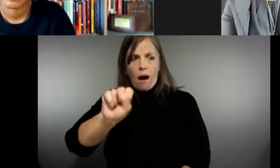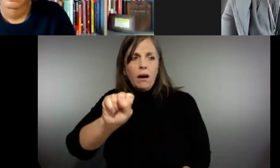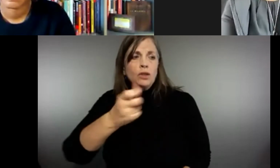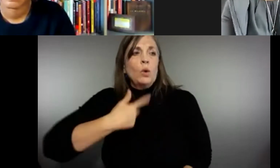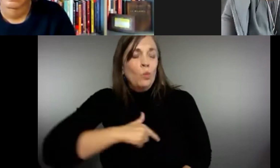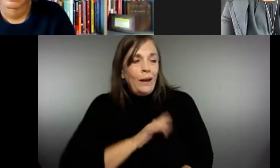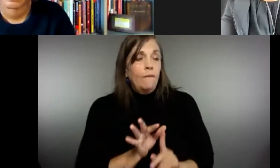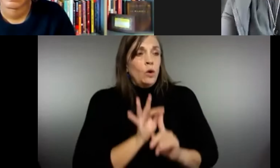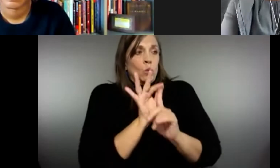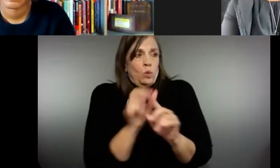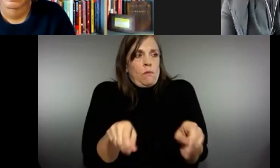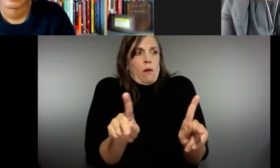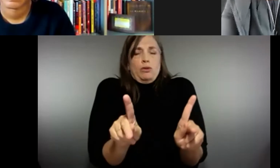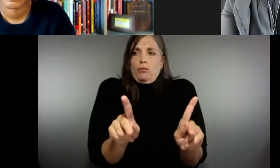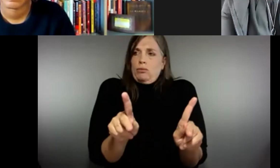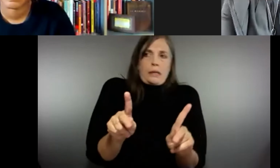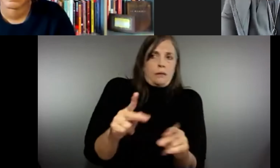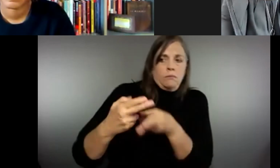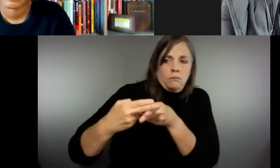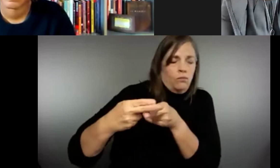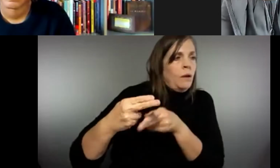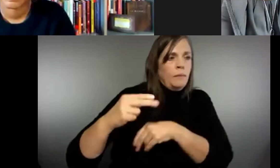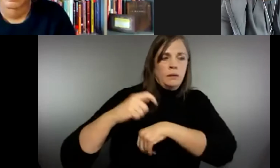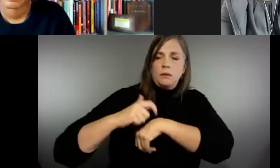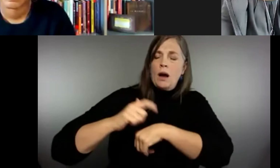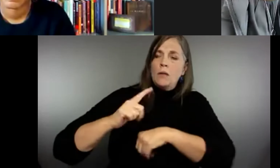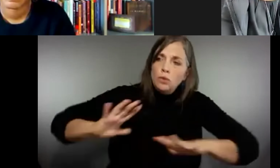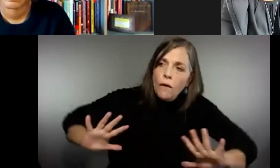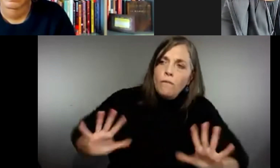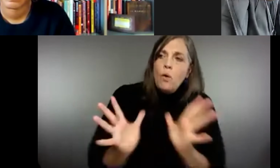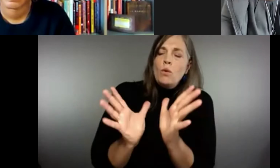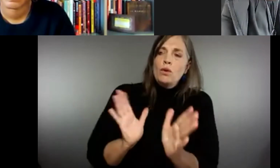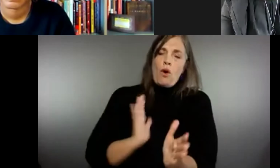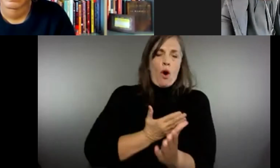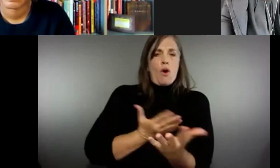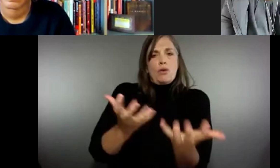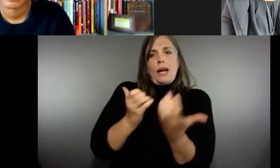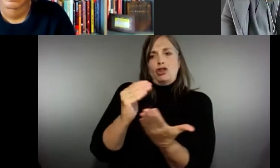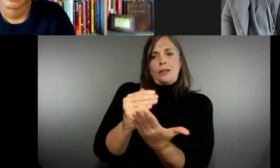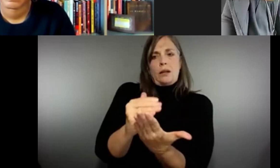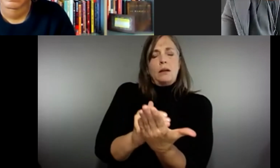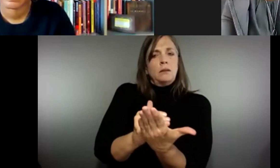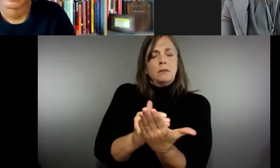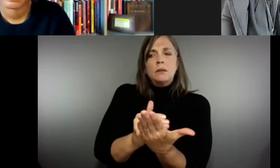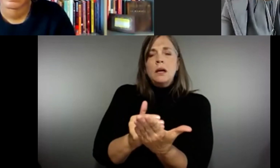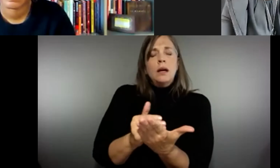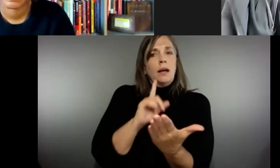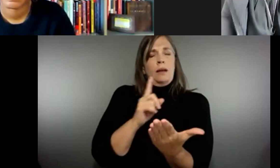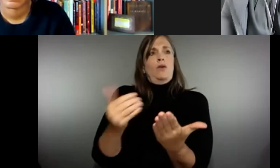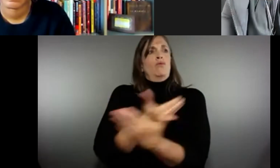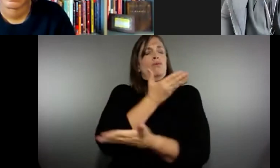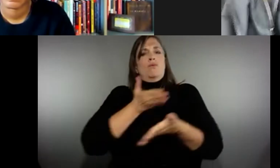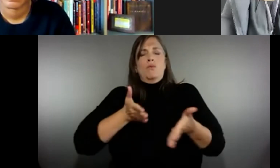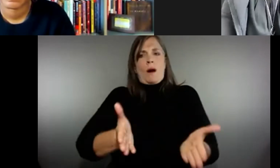now to forward our agenda in an unprecedented kind of way it's not okay for us to